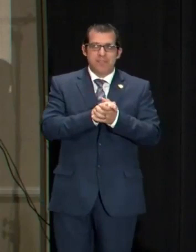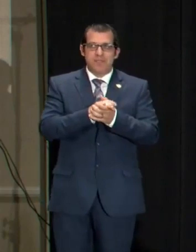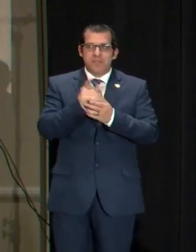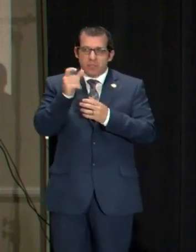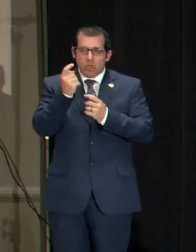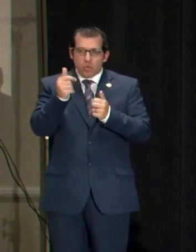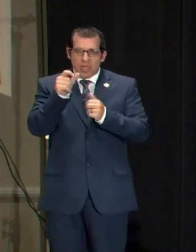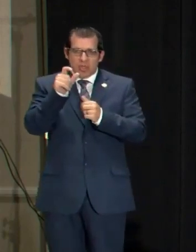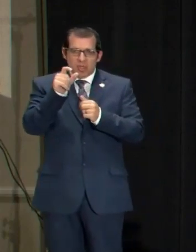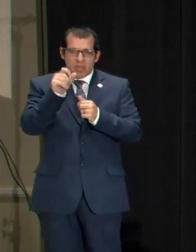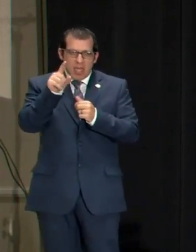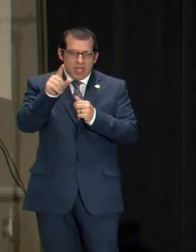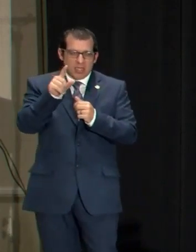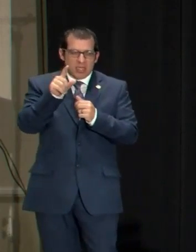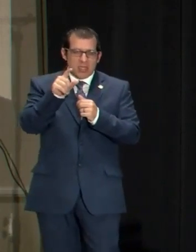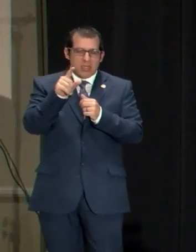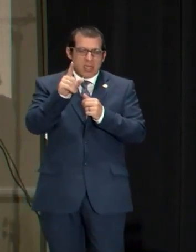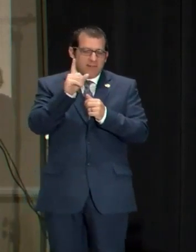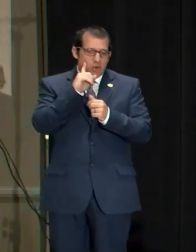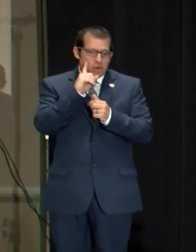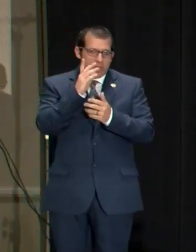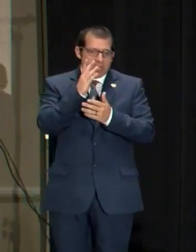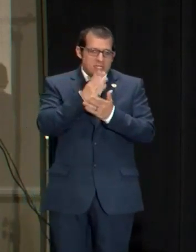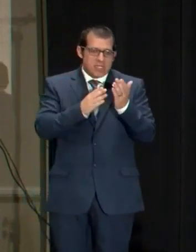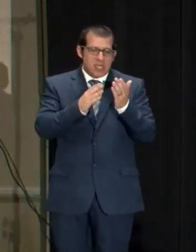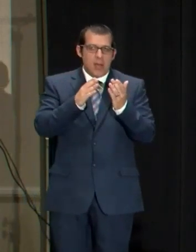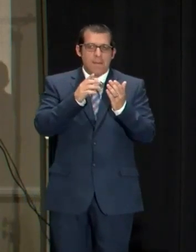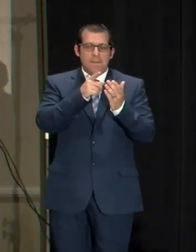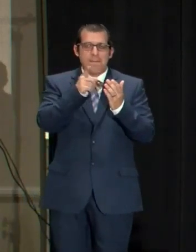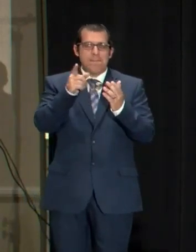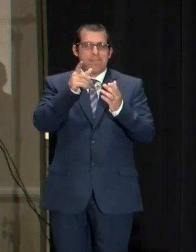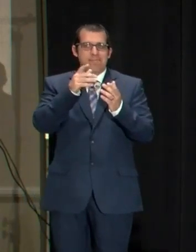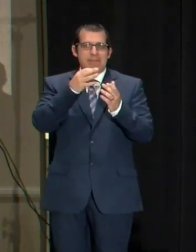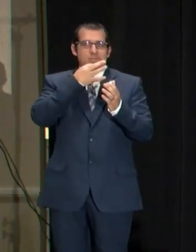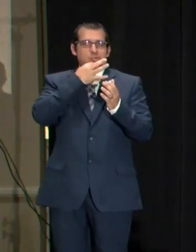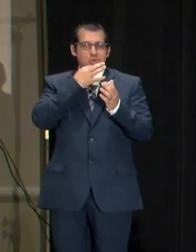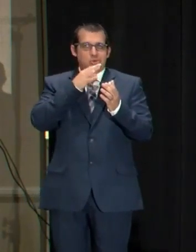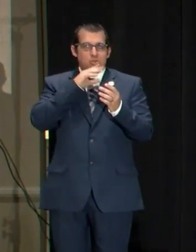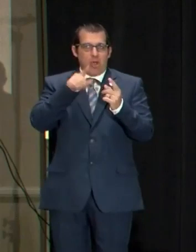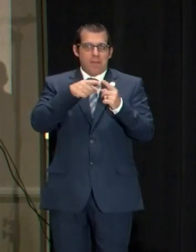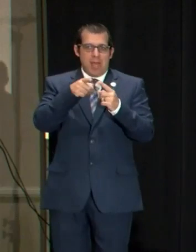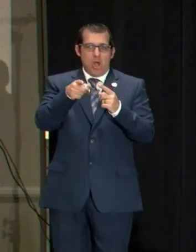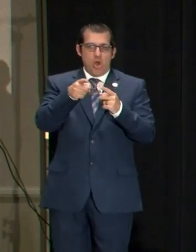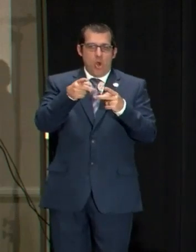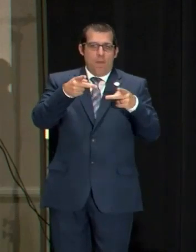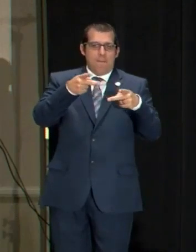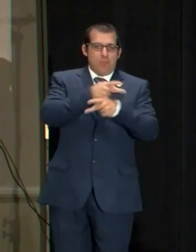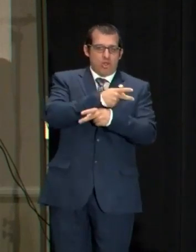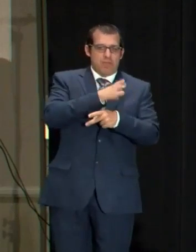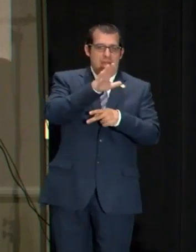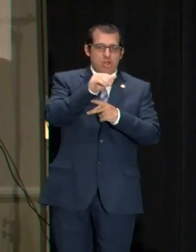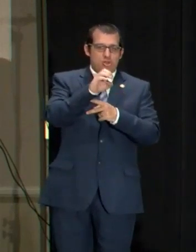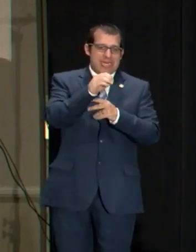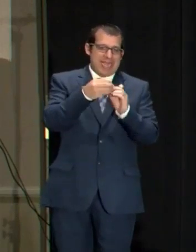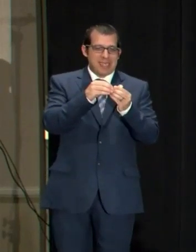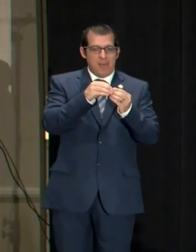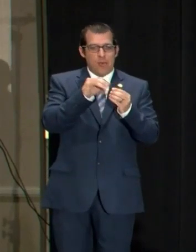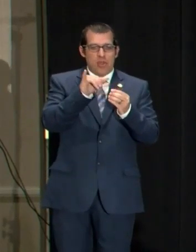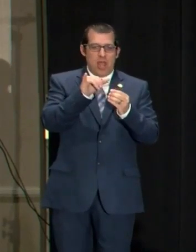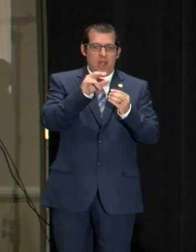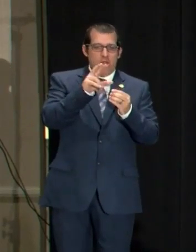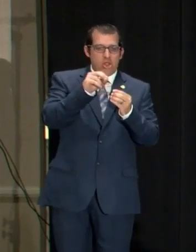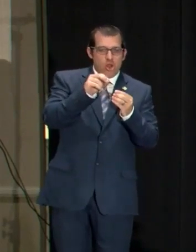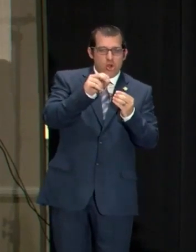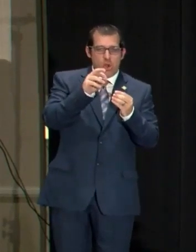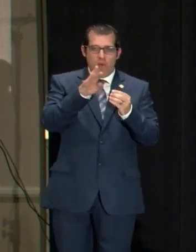Quick follow-up on that. I've heard some epidemiologists talk about multiplying their active case numbers by like 30 or